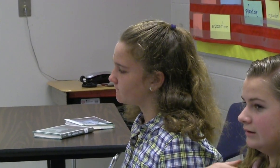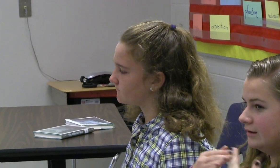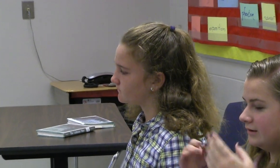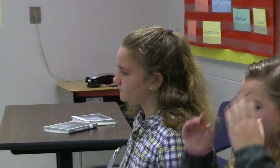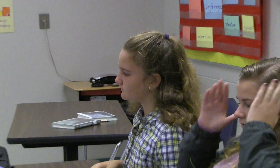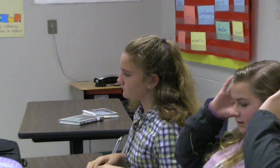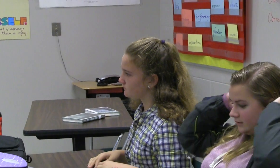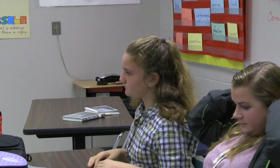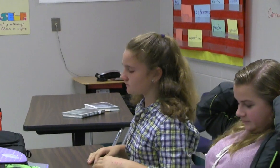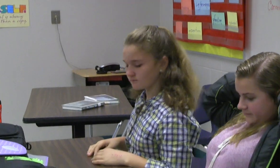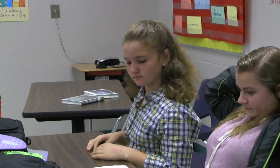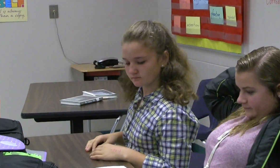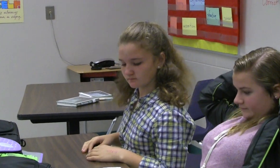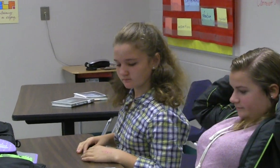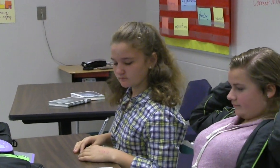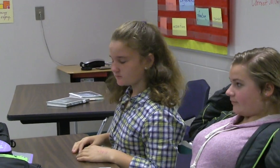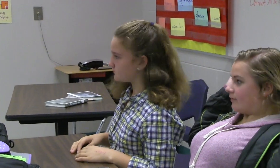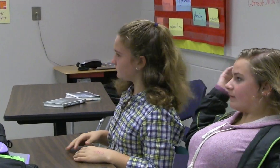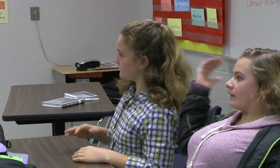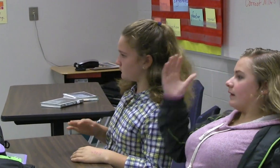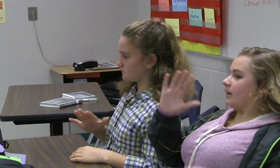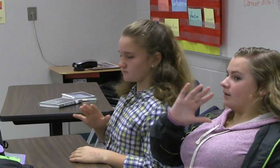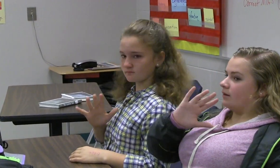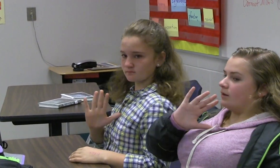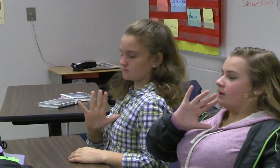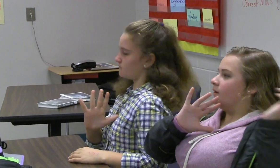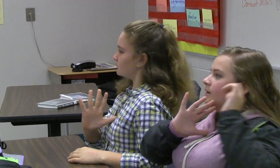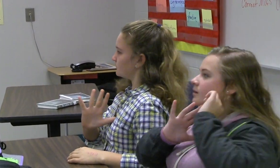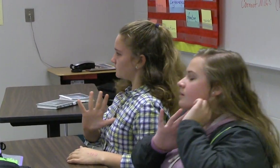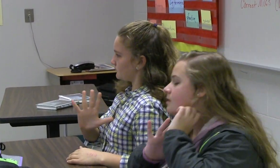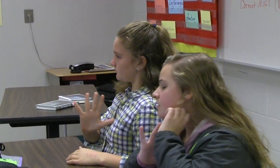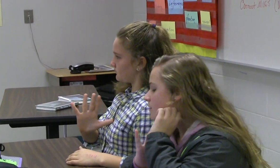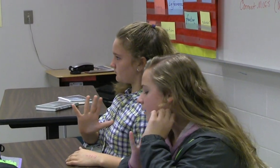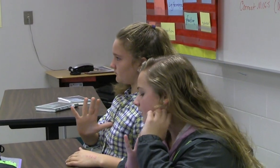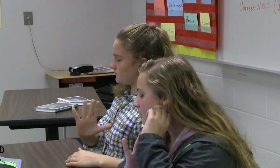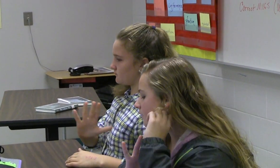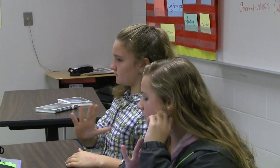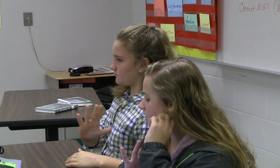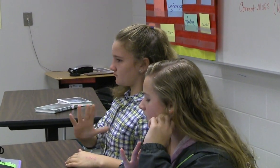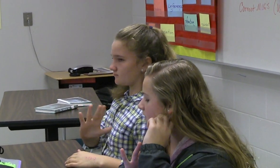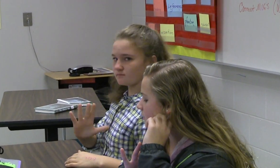fine,